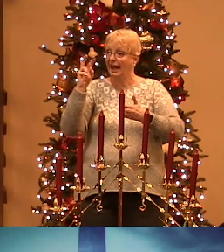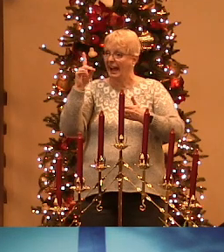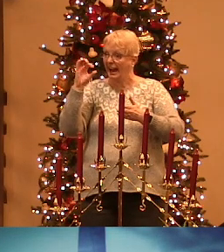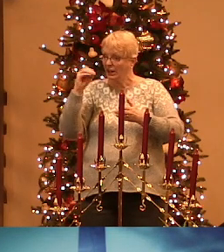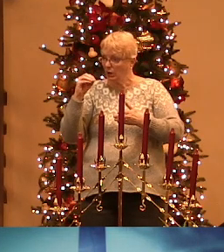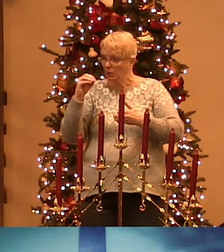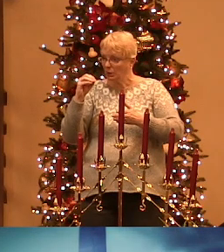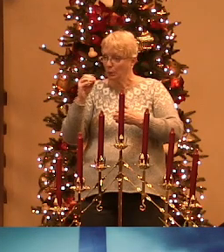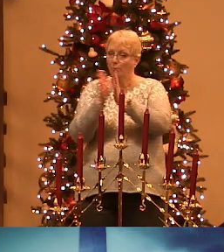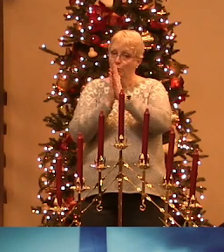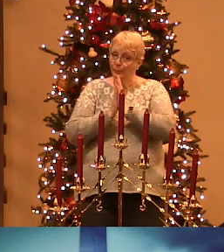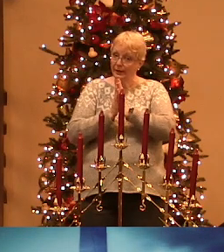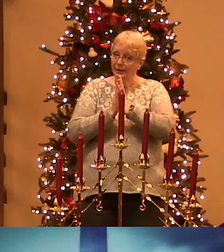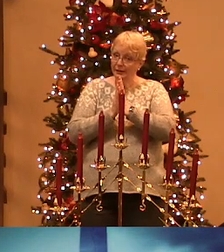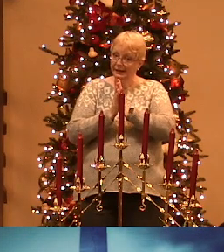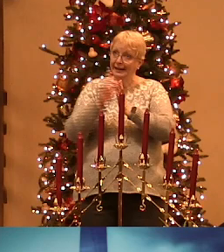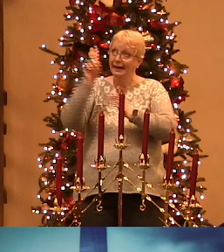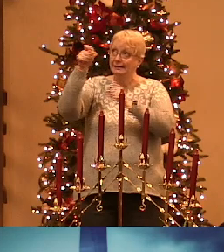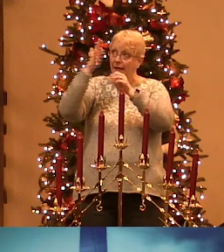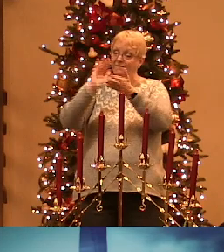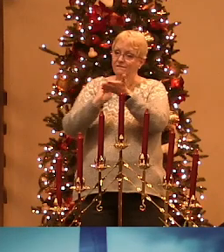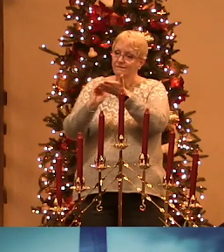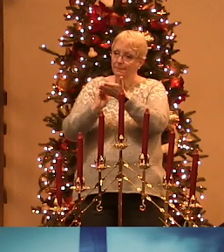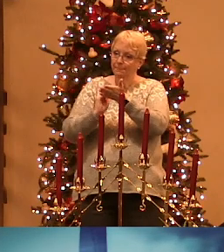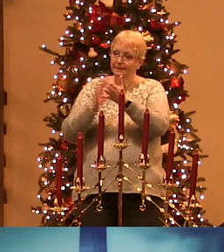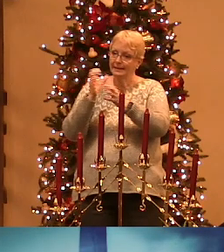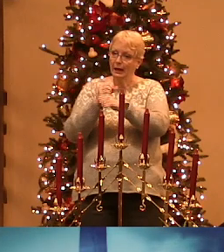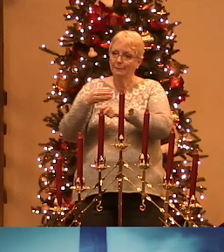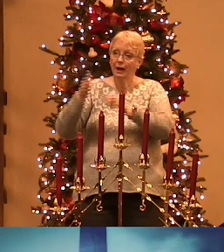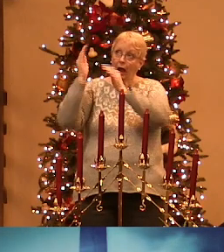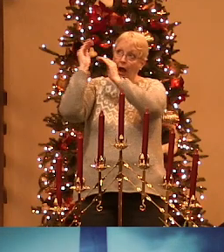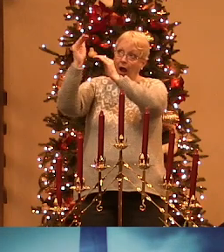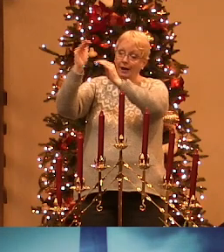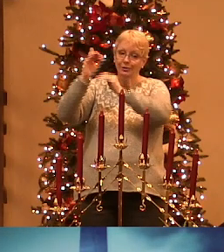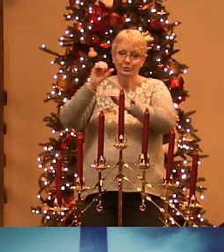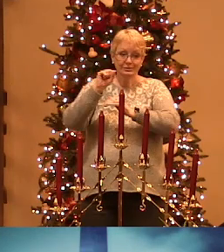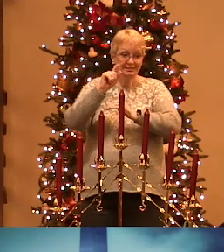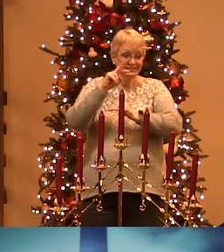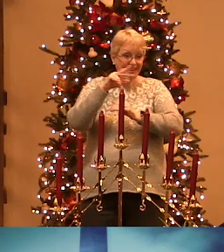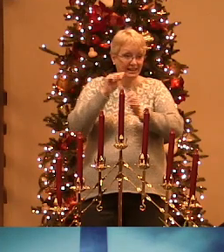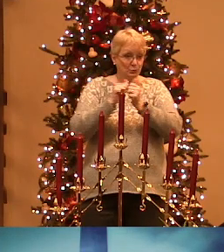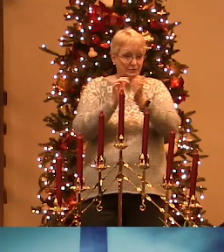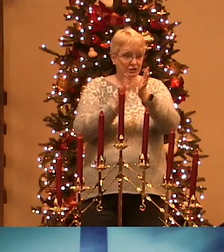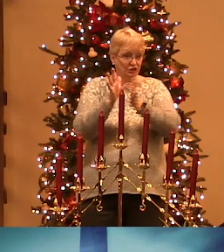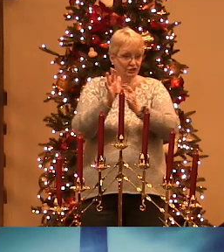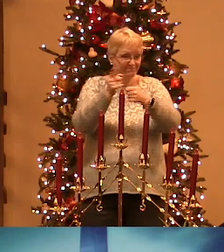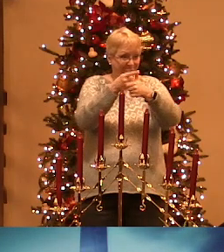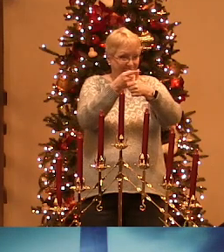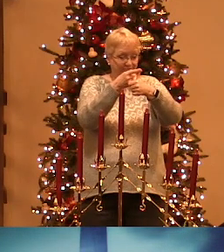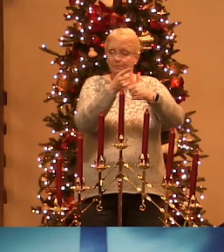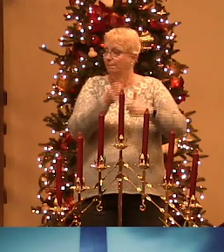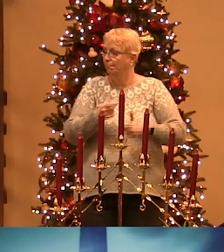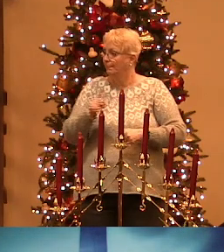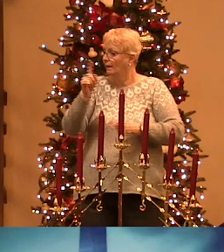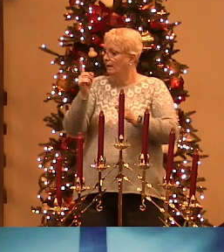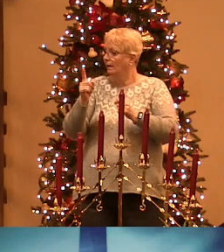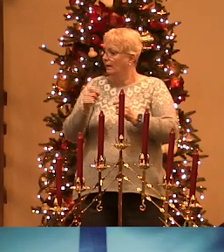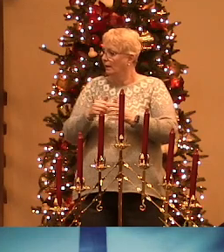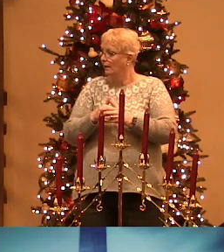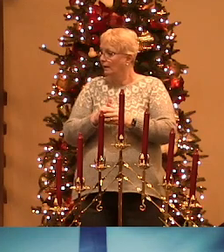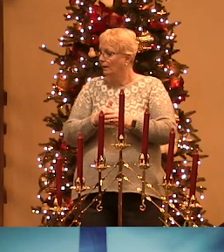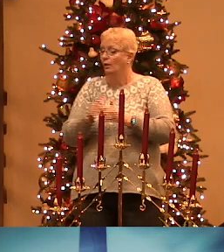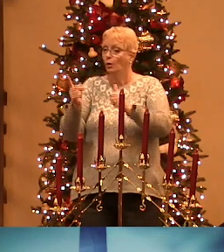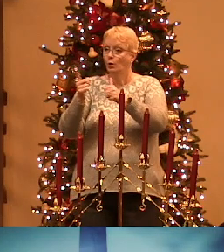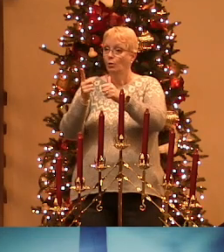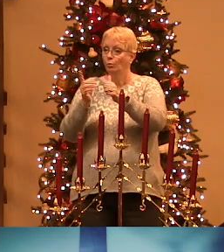and repent of and get them to a lower status. So Jesus is most important. I'm going to do a